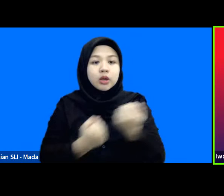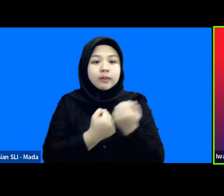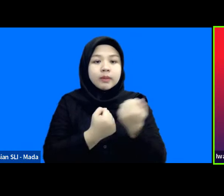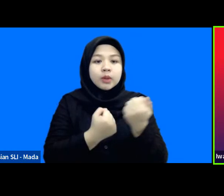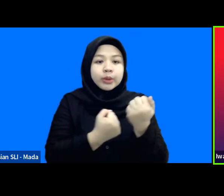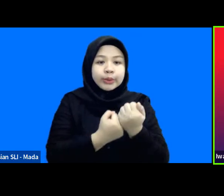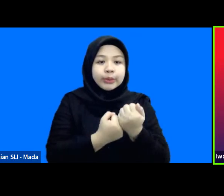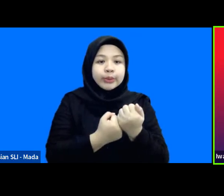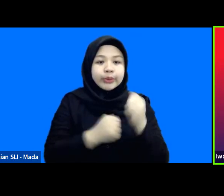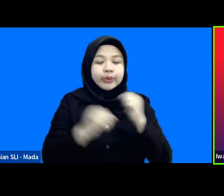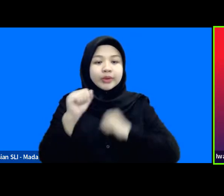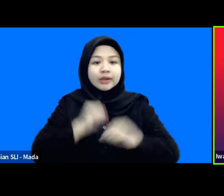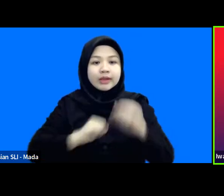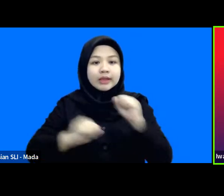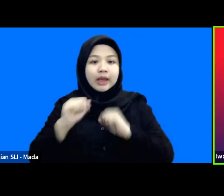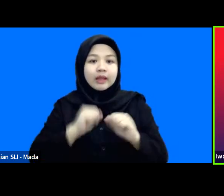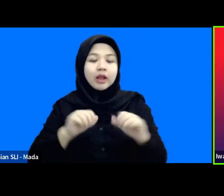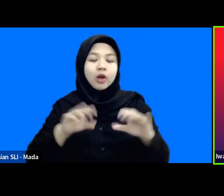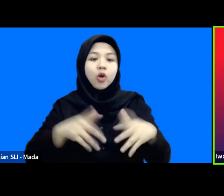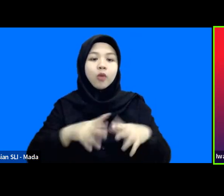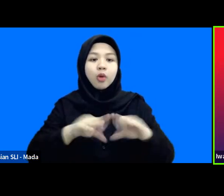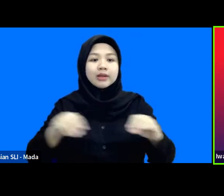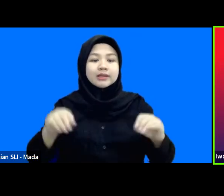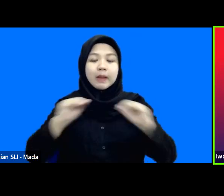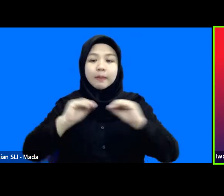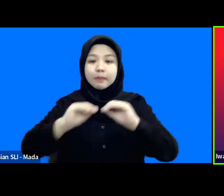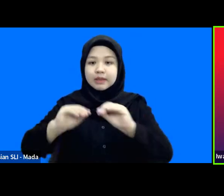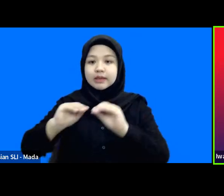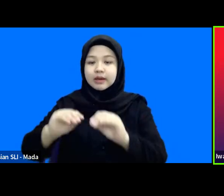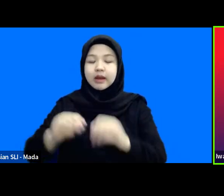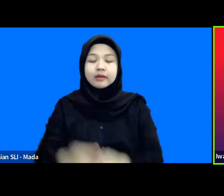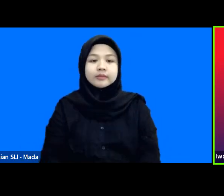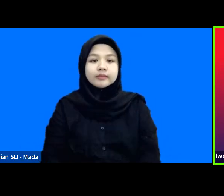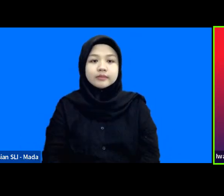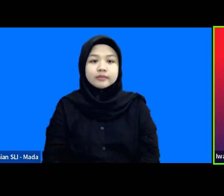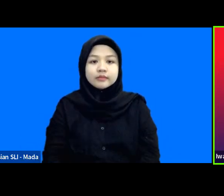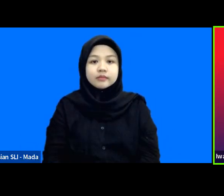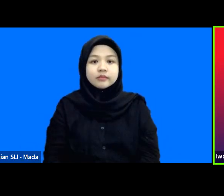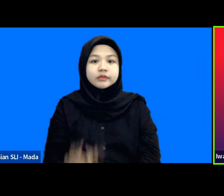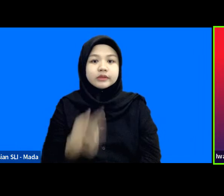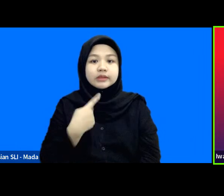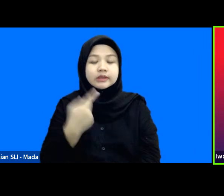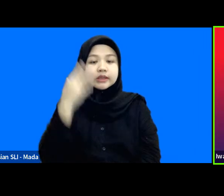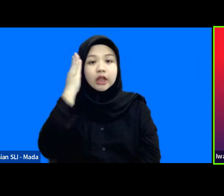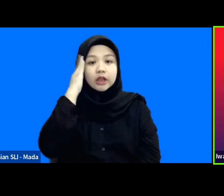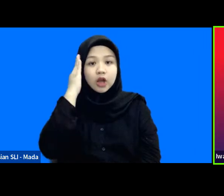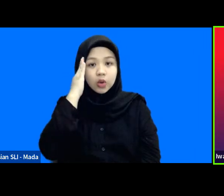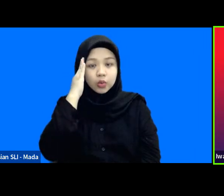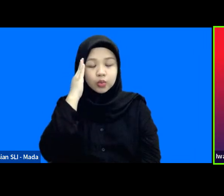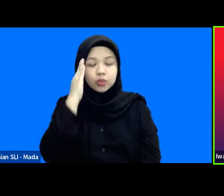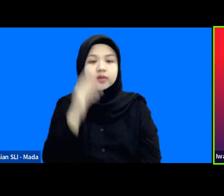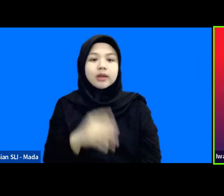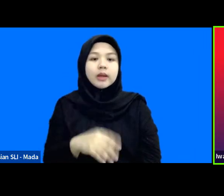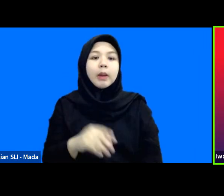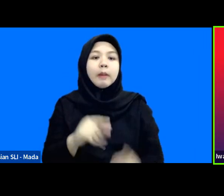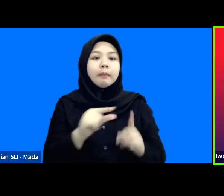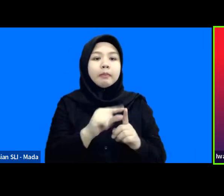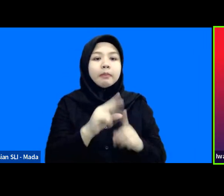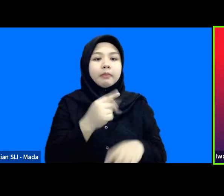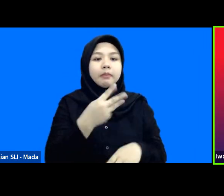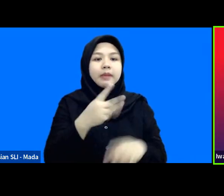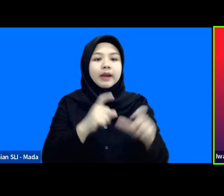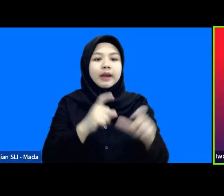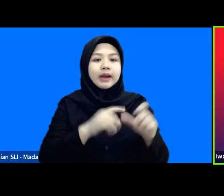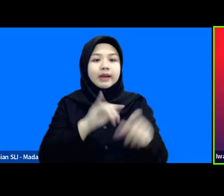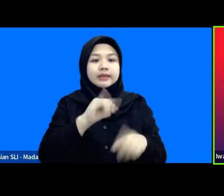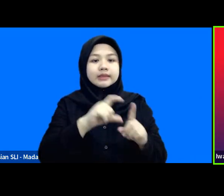Excellencies, ladies and gentlemen, as we all know, in the G20 Indonesia presidency, the Ministry of Education, Culture, Research